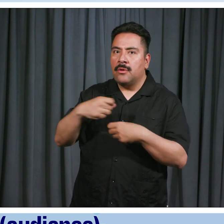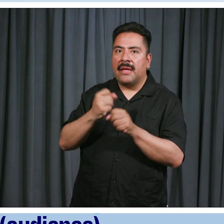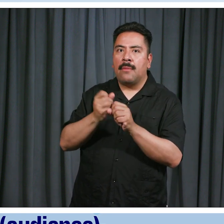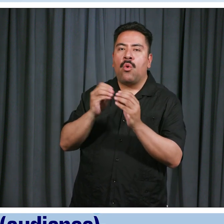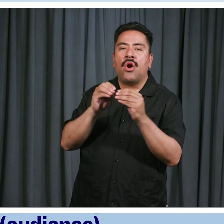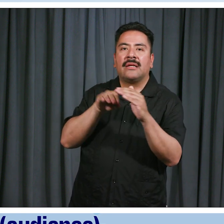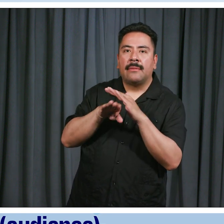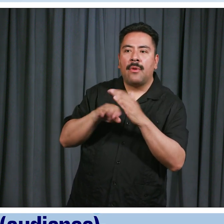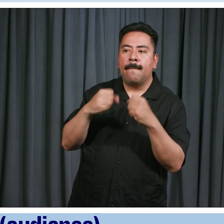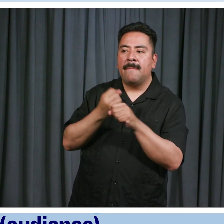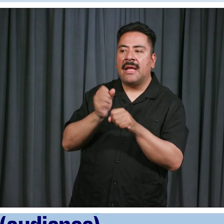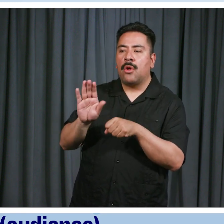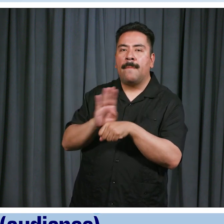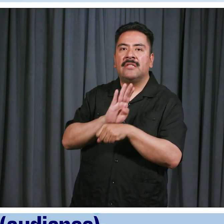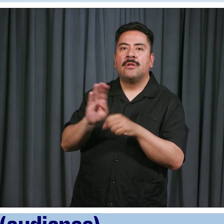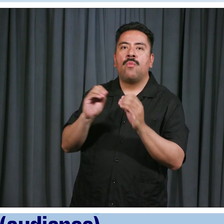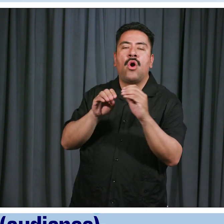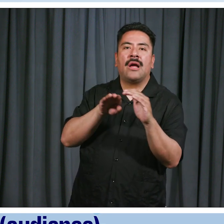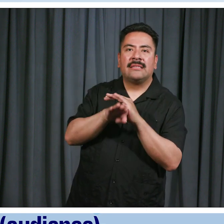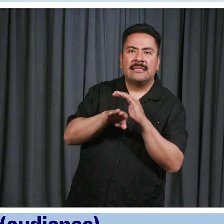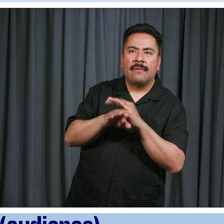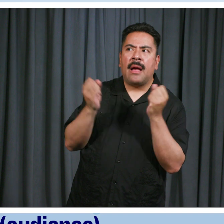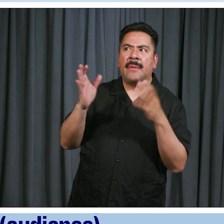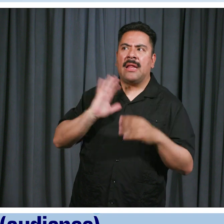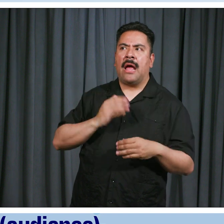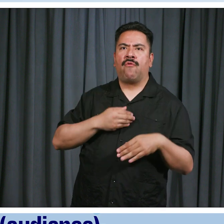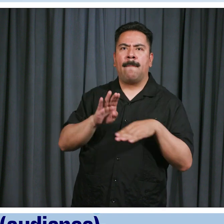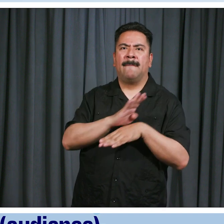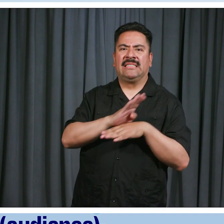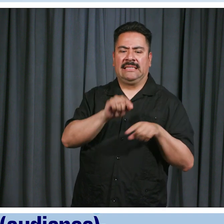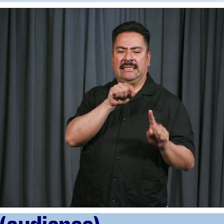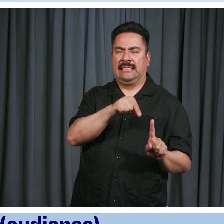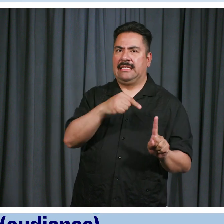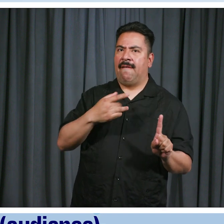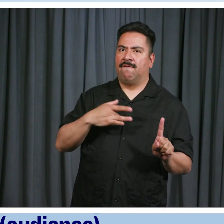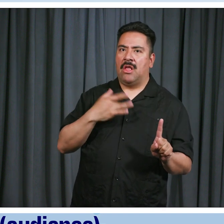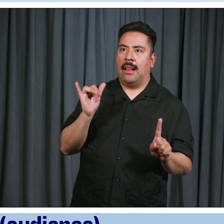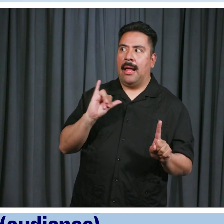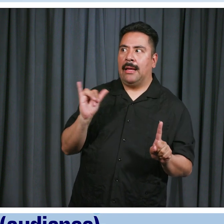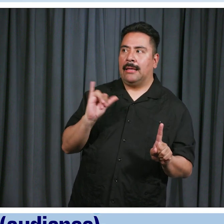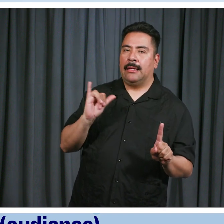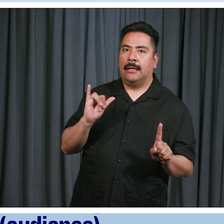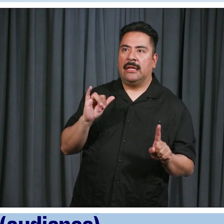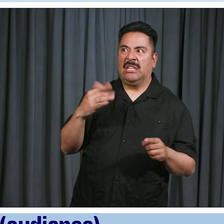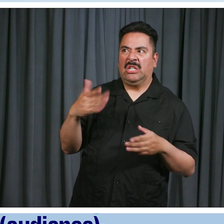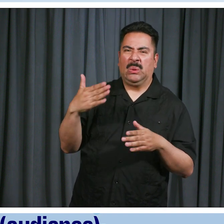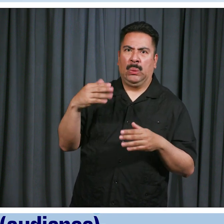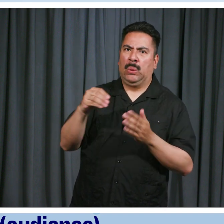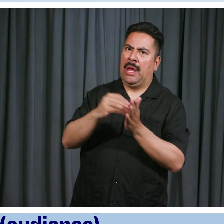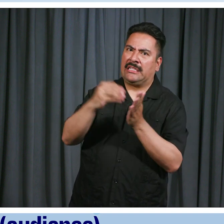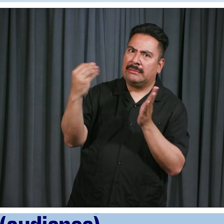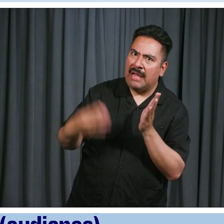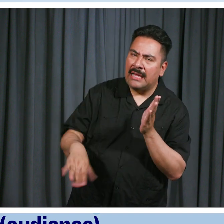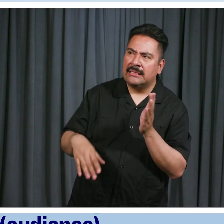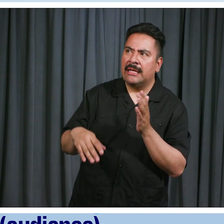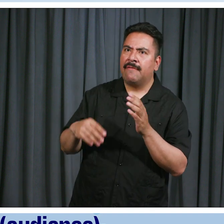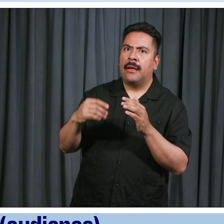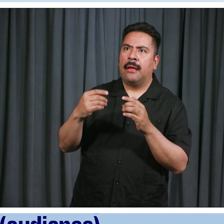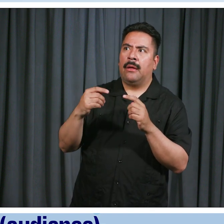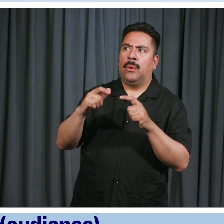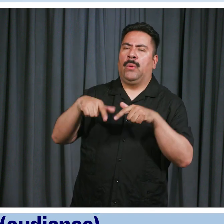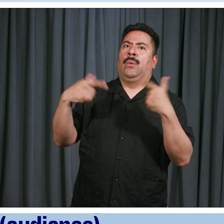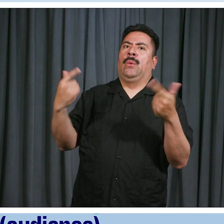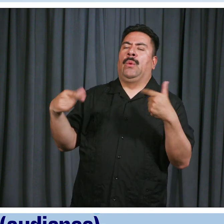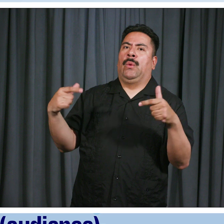their businesses more accessible. And a lot of our businesses, they feel that it'll be too expensive. It'll be a very big thing